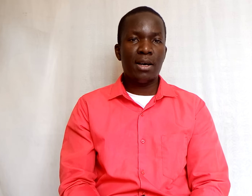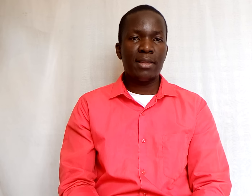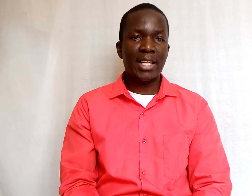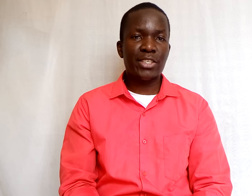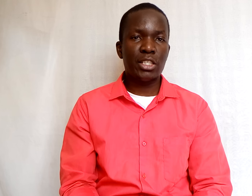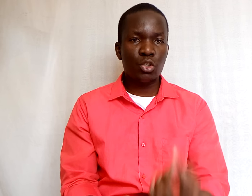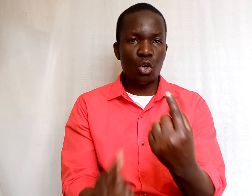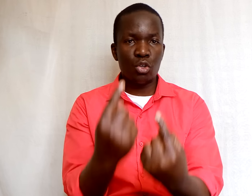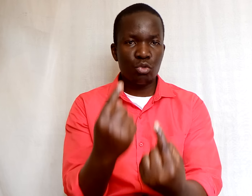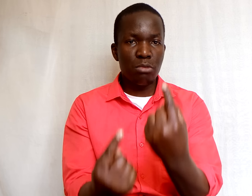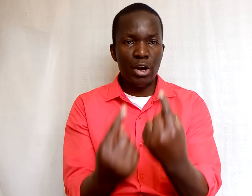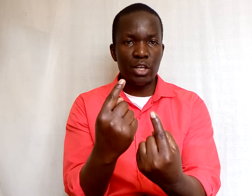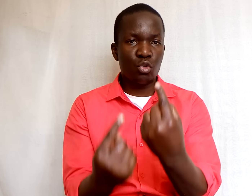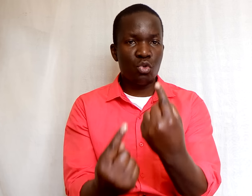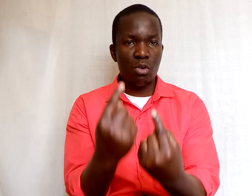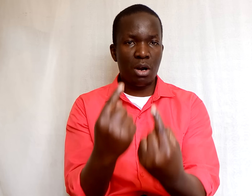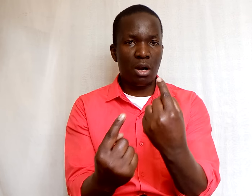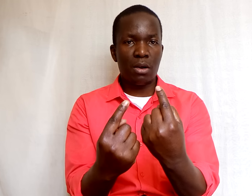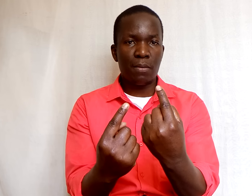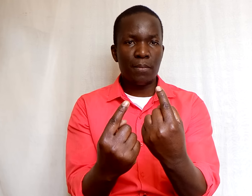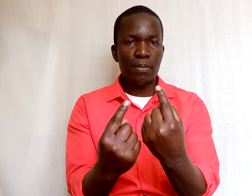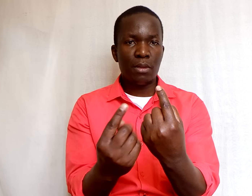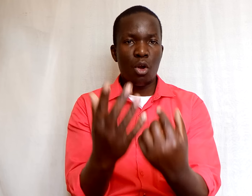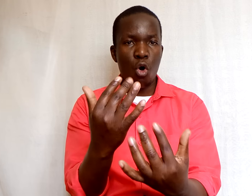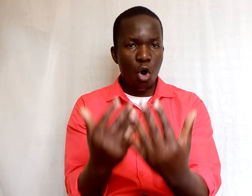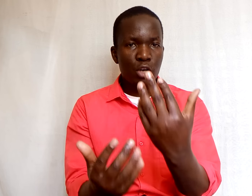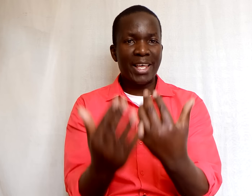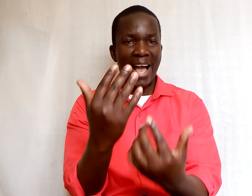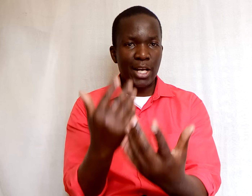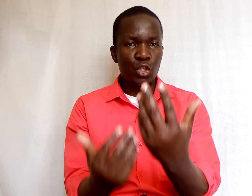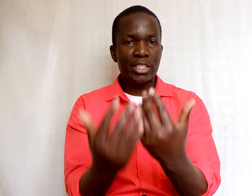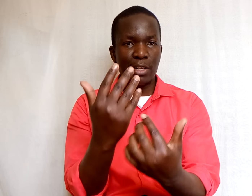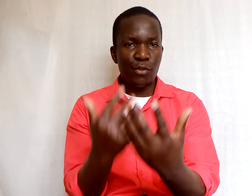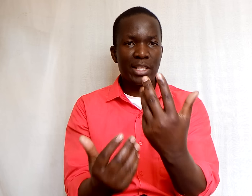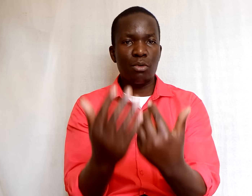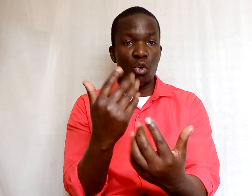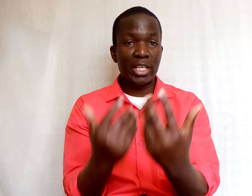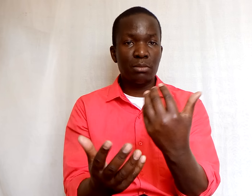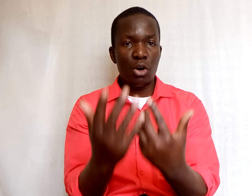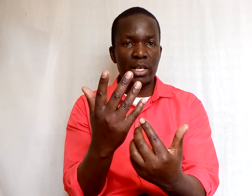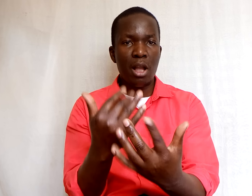That is it. So to boil or to cook, or the action itself when water is boiling.